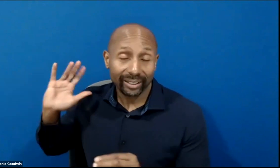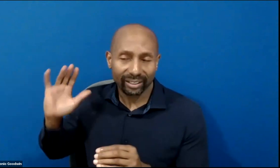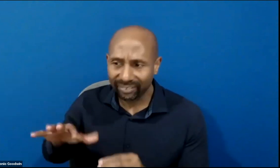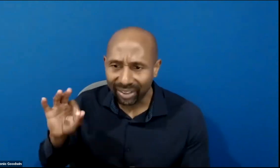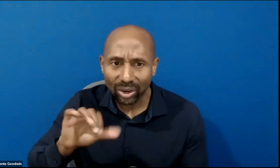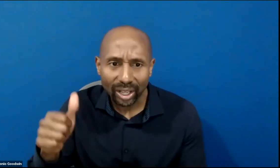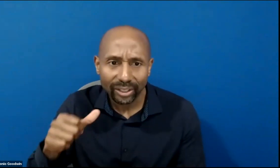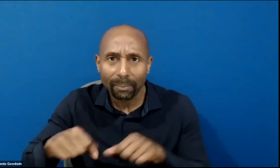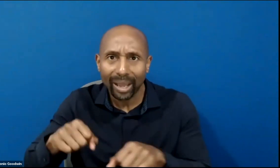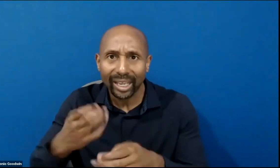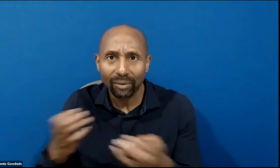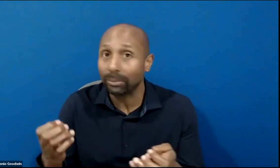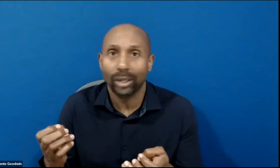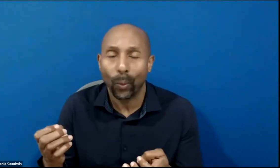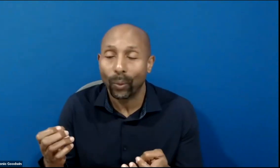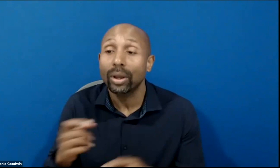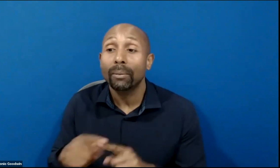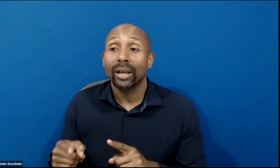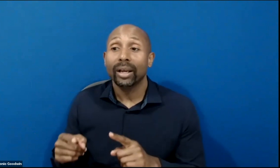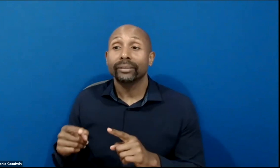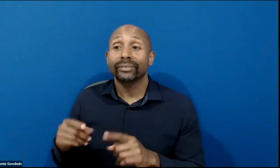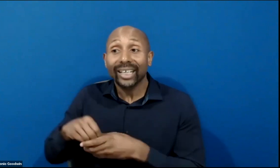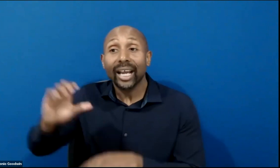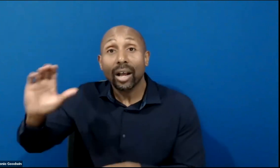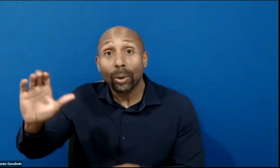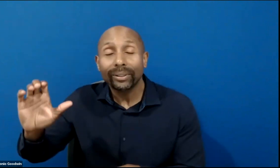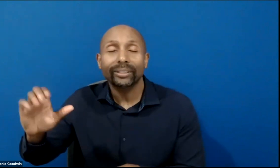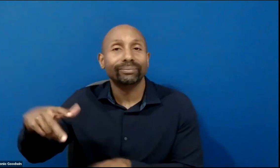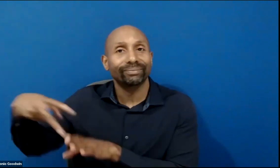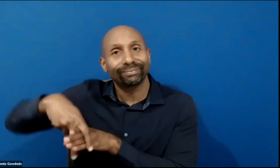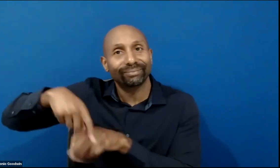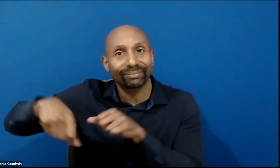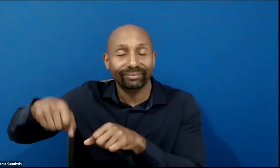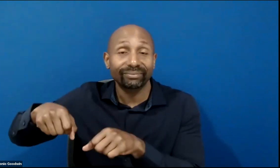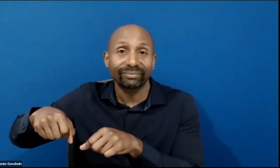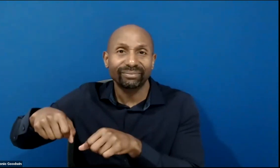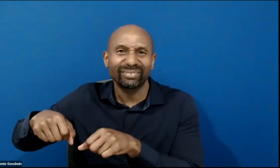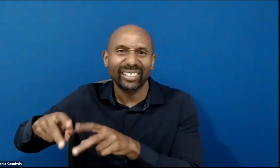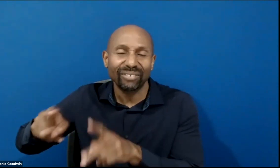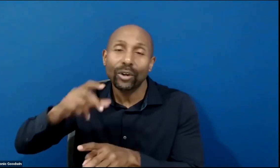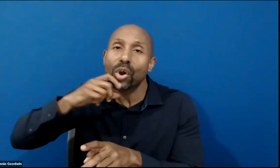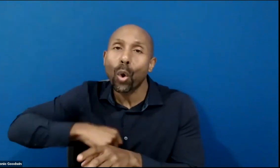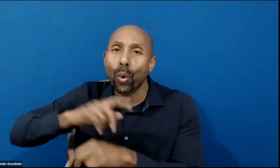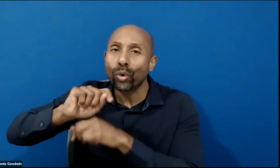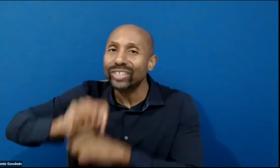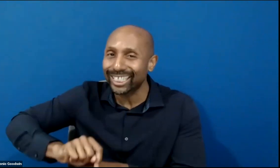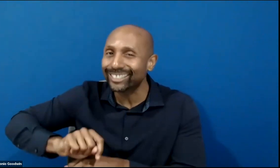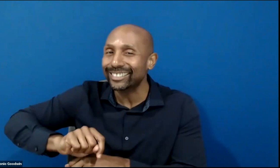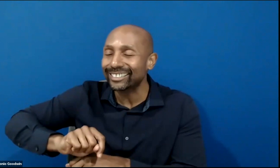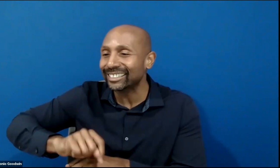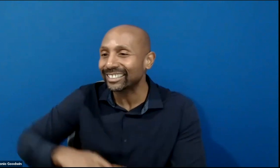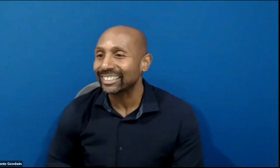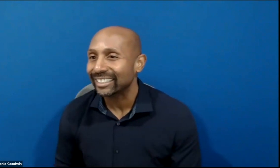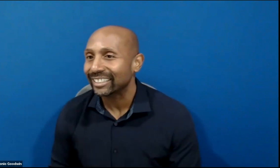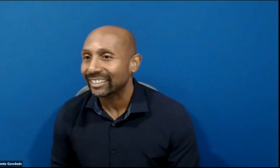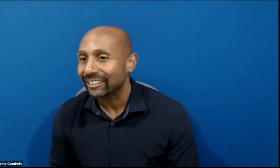and very old tradition. So the debate on how cities should allow and